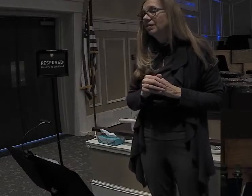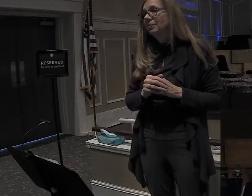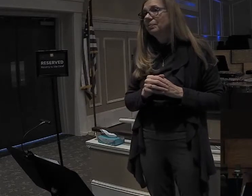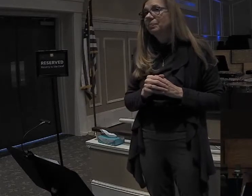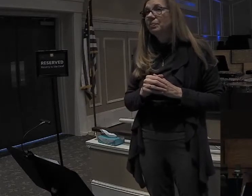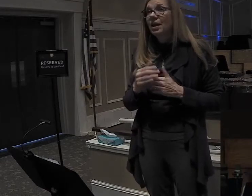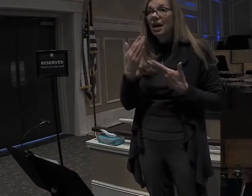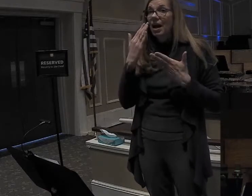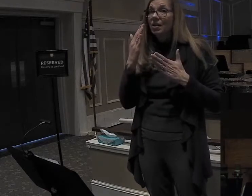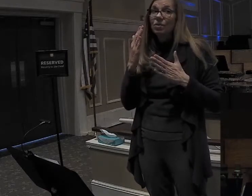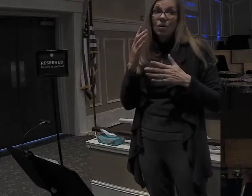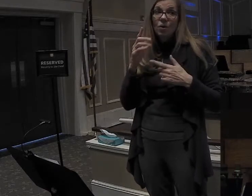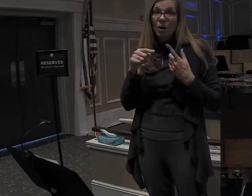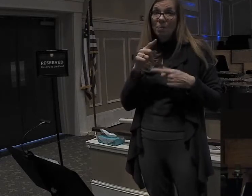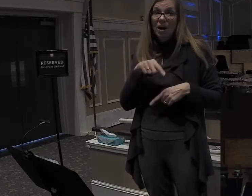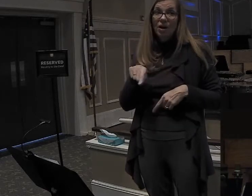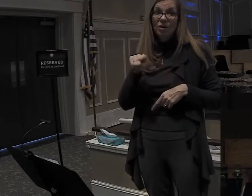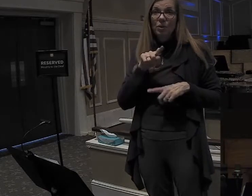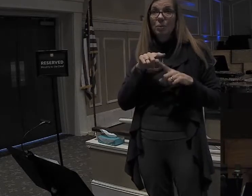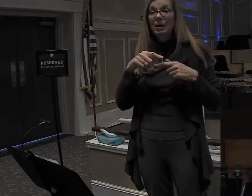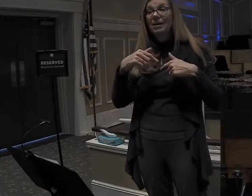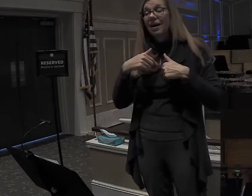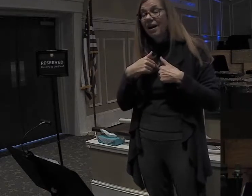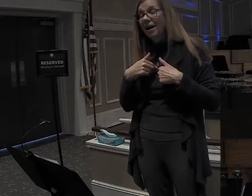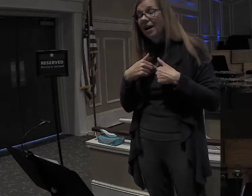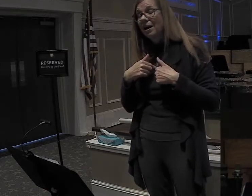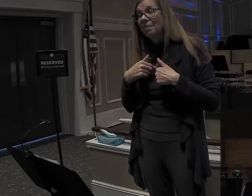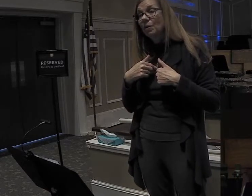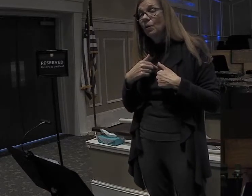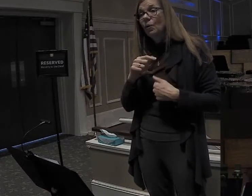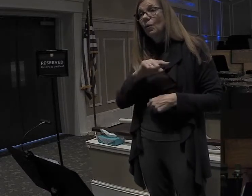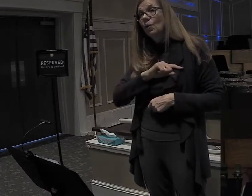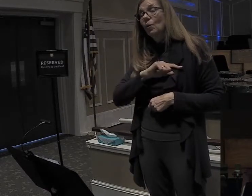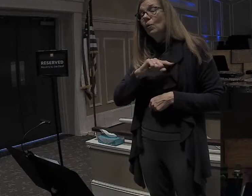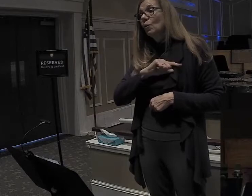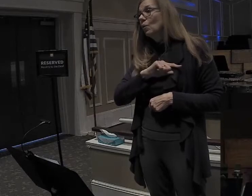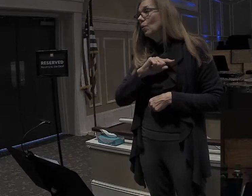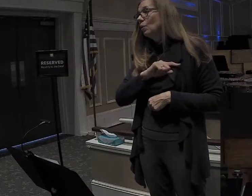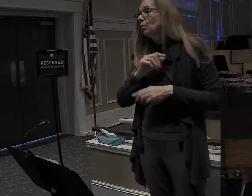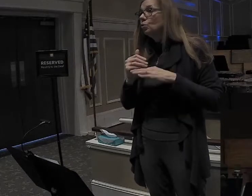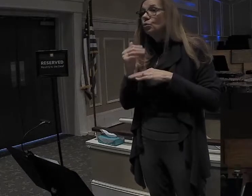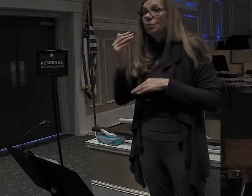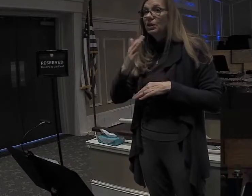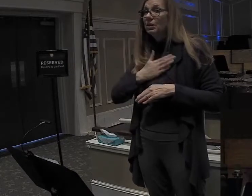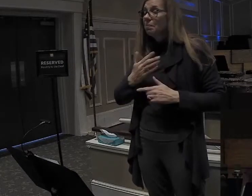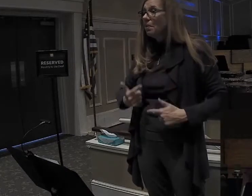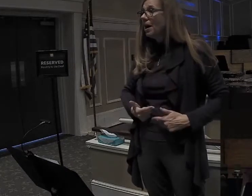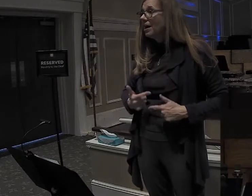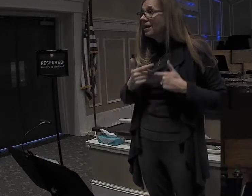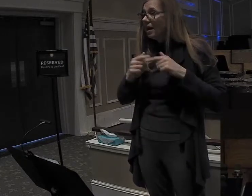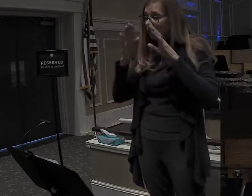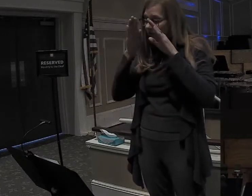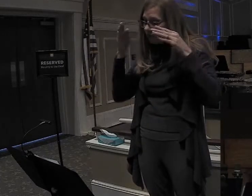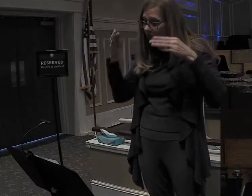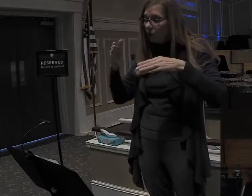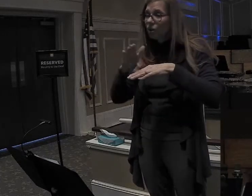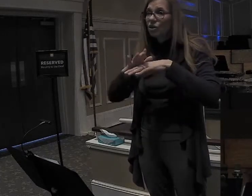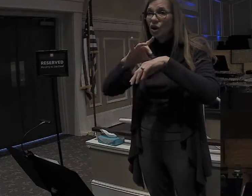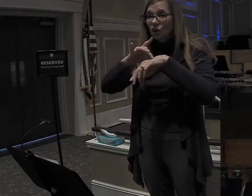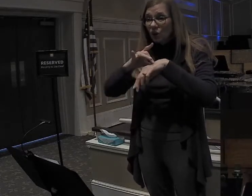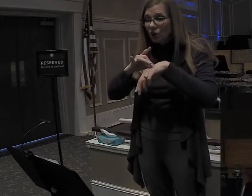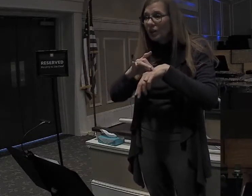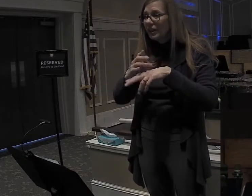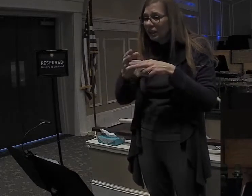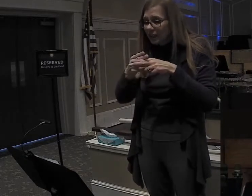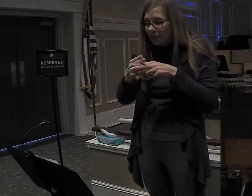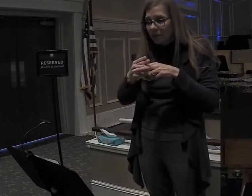And I don't know about you, but I have been very convicted that far too much of my life is focused on the earthly and the temporal